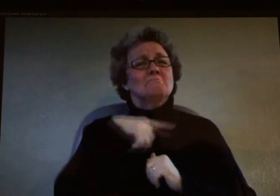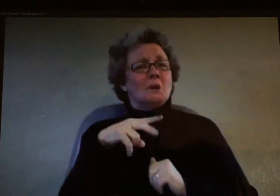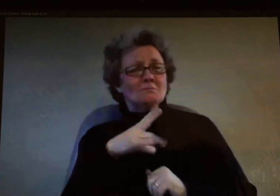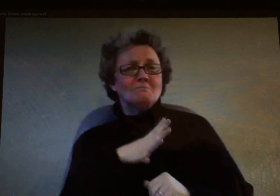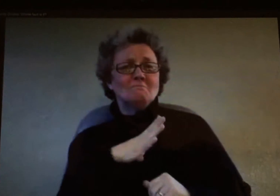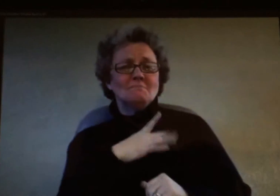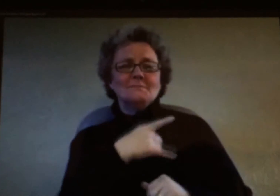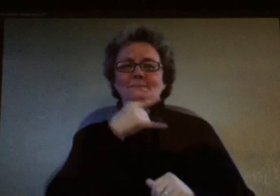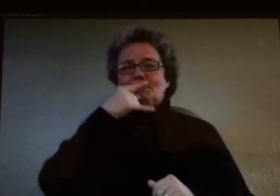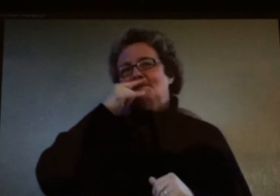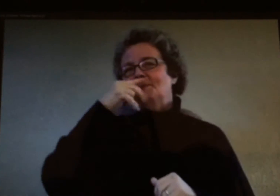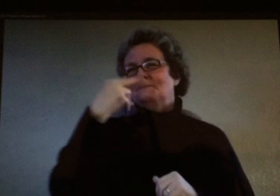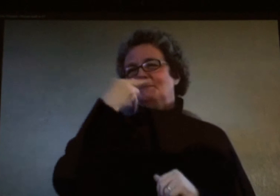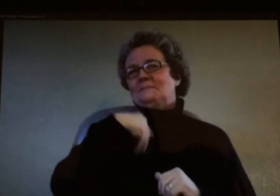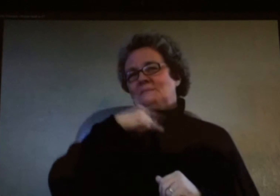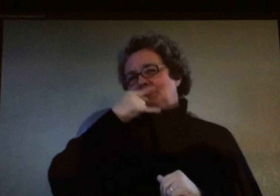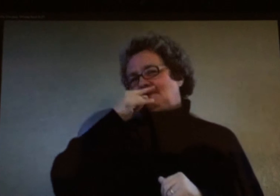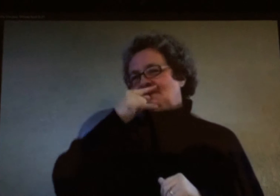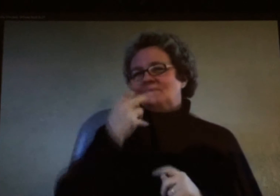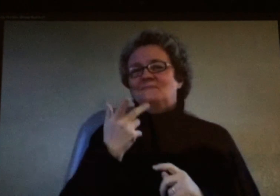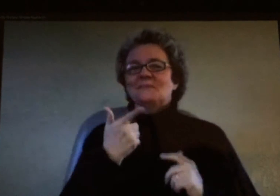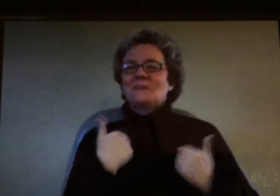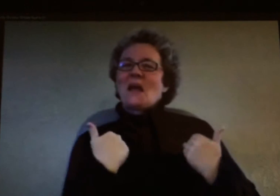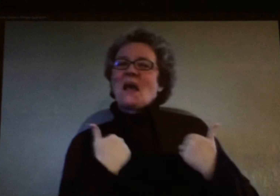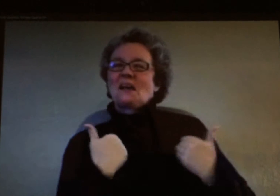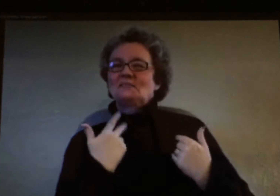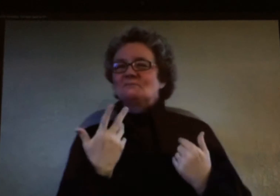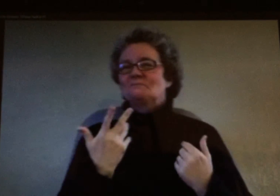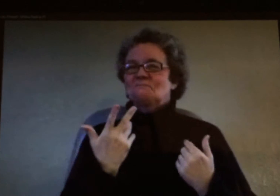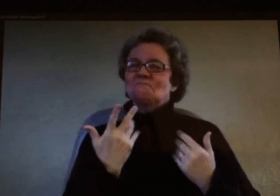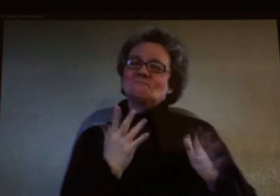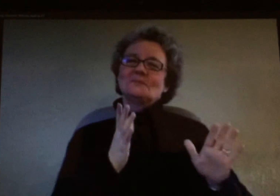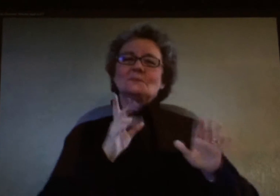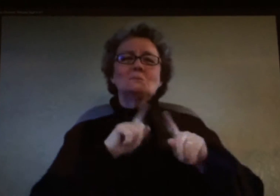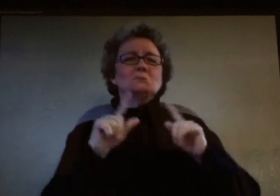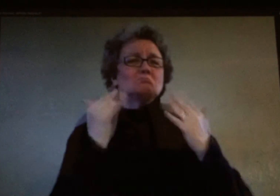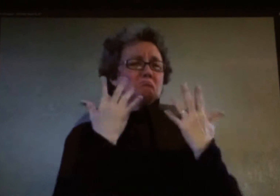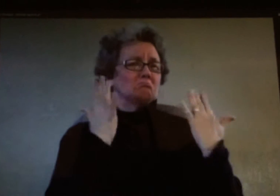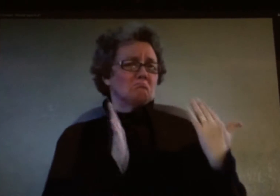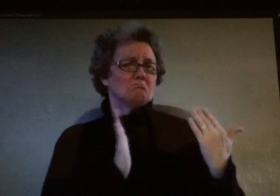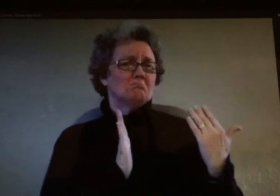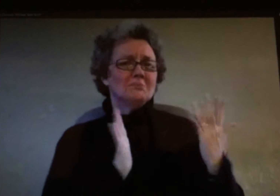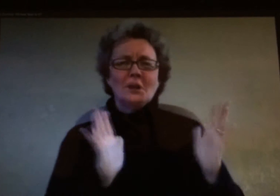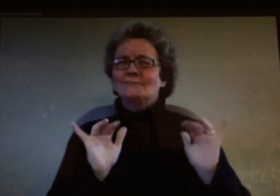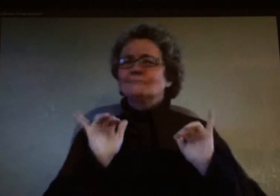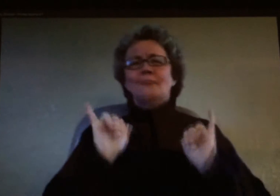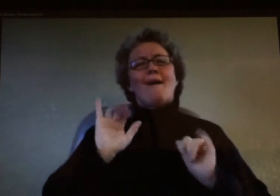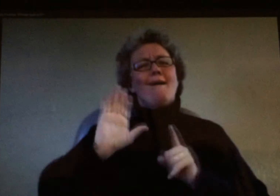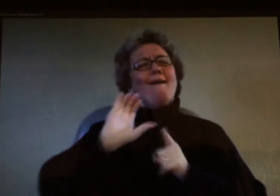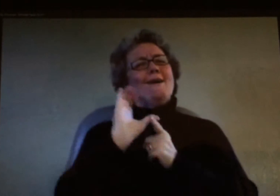wanted friends. So, as I walked in, the kids were looking at me. I was younger than them. So,